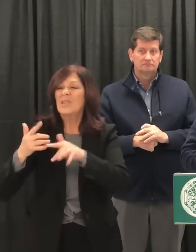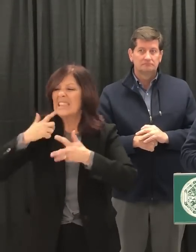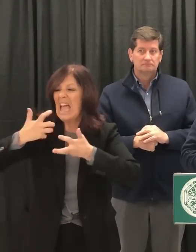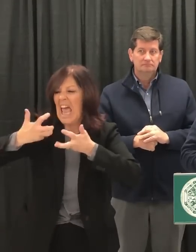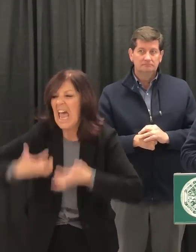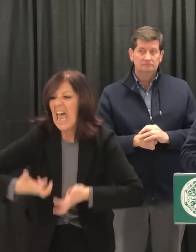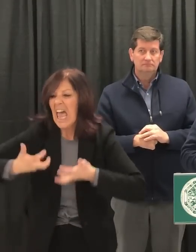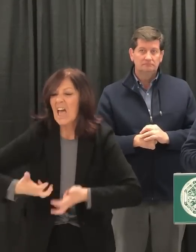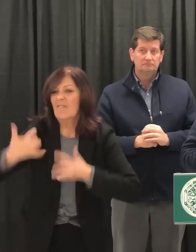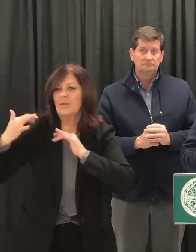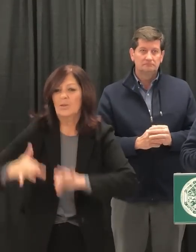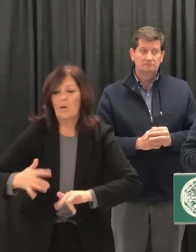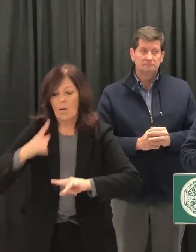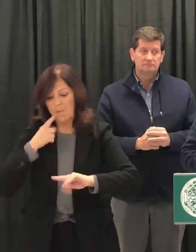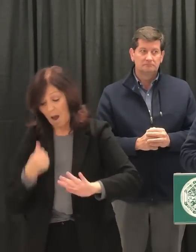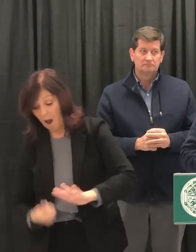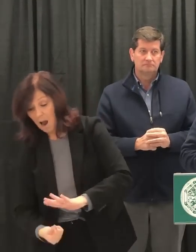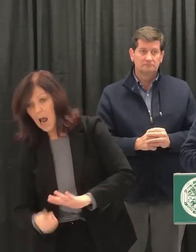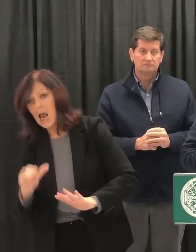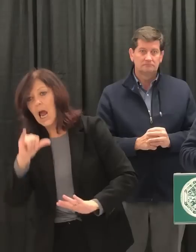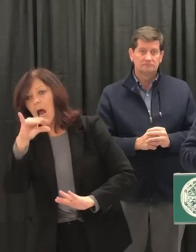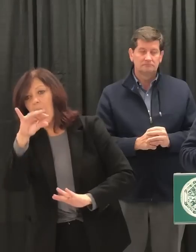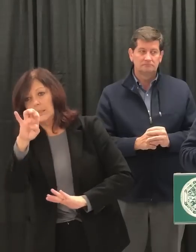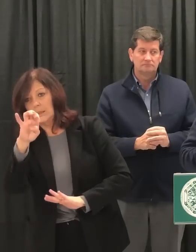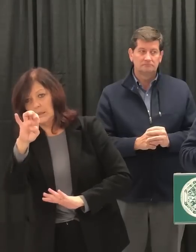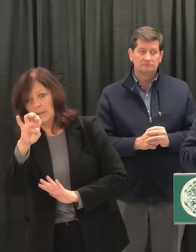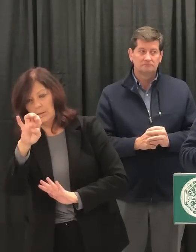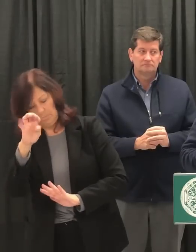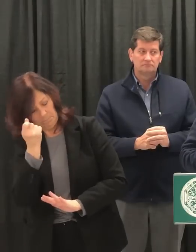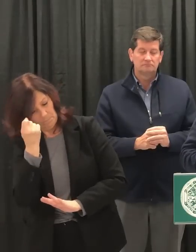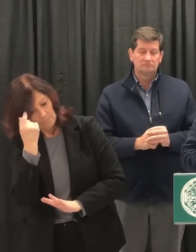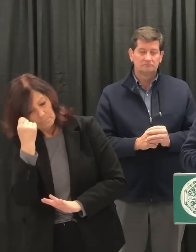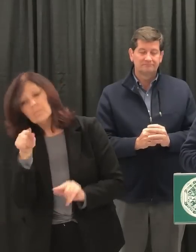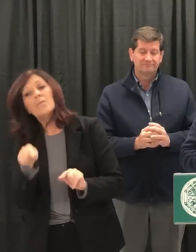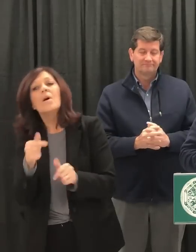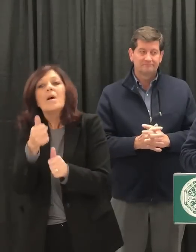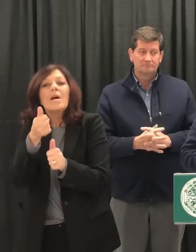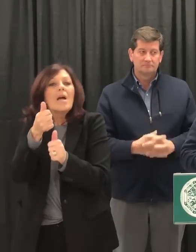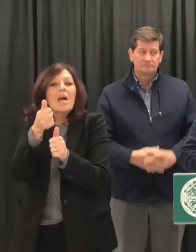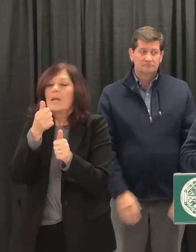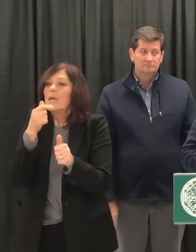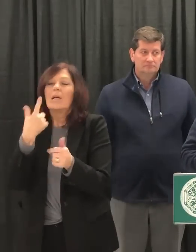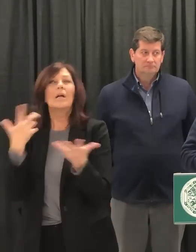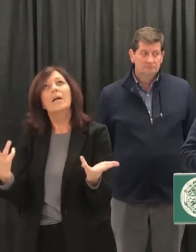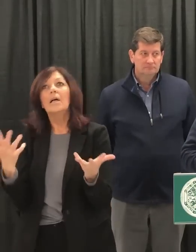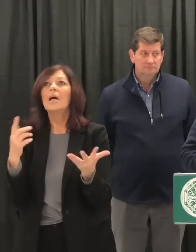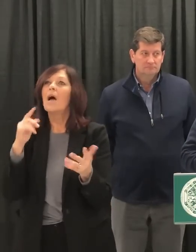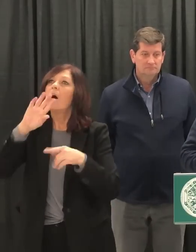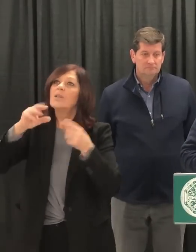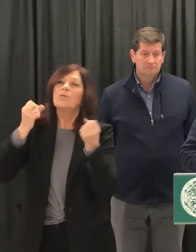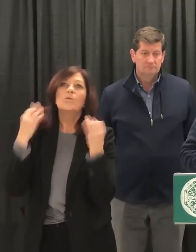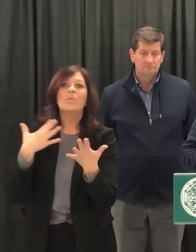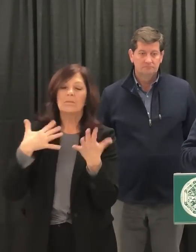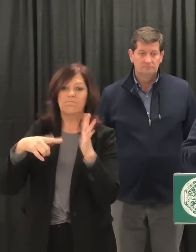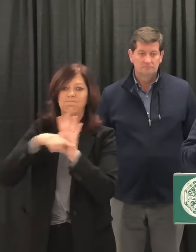but underneath the snow is a sheet of ice. So there's almost every force that could be working against us right